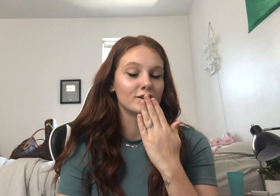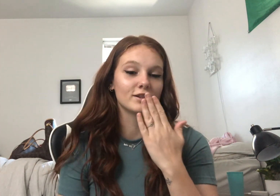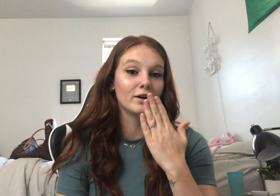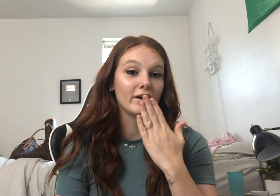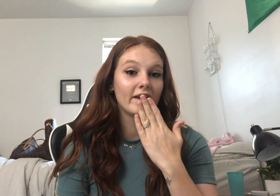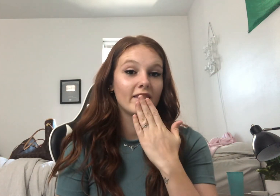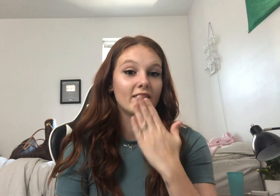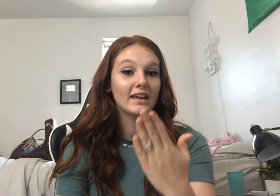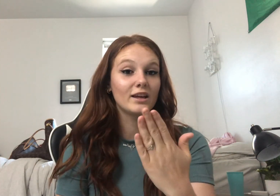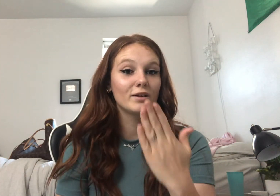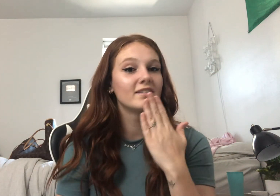go thank you.